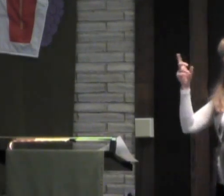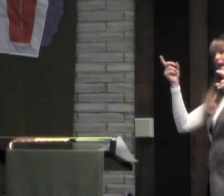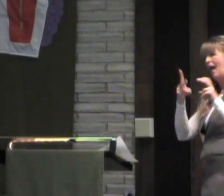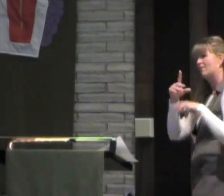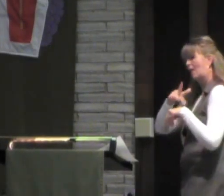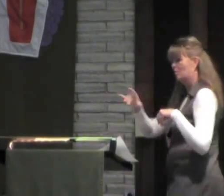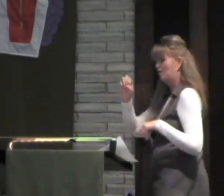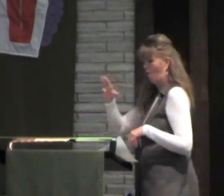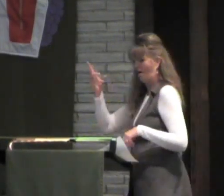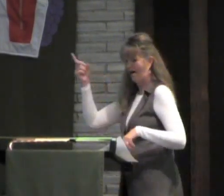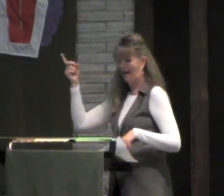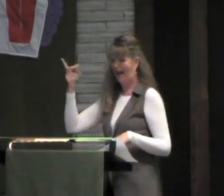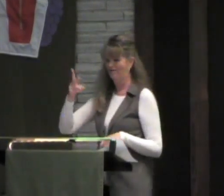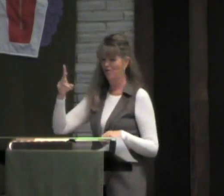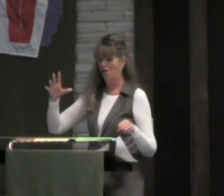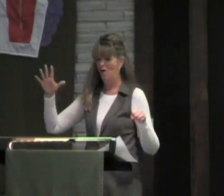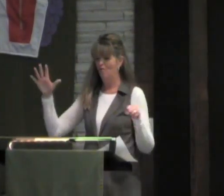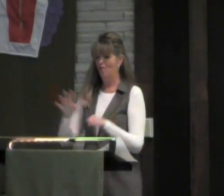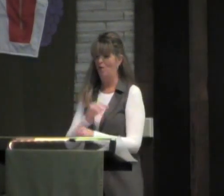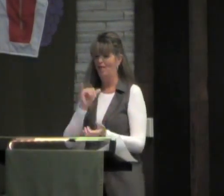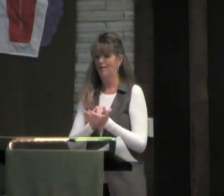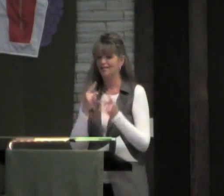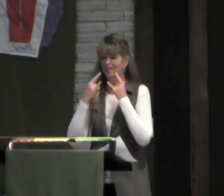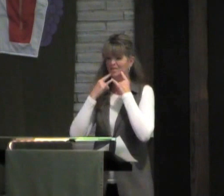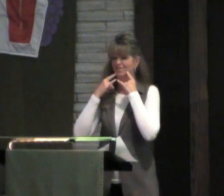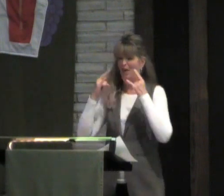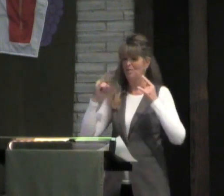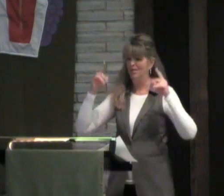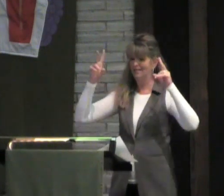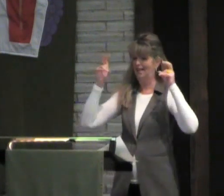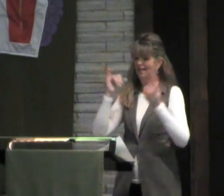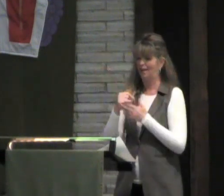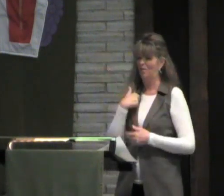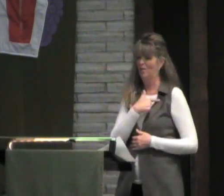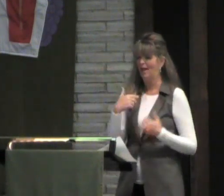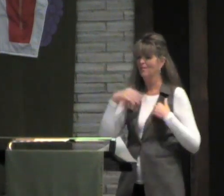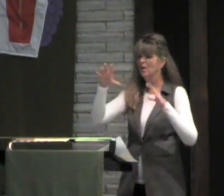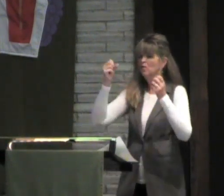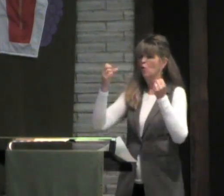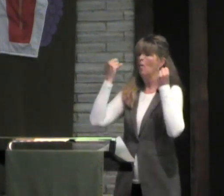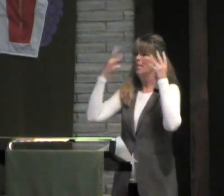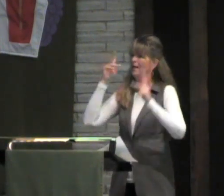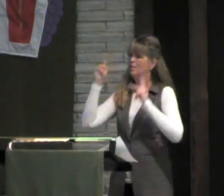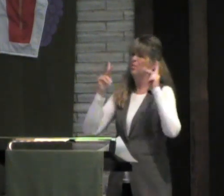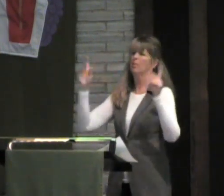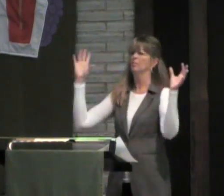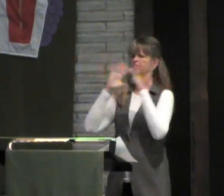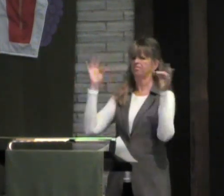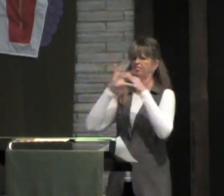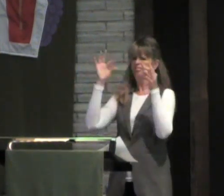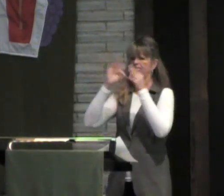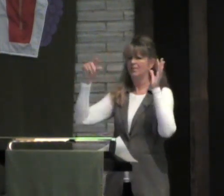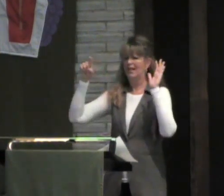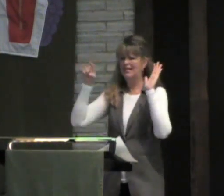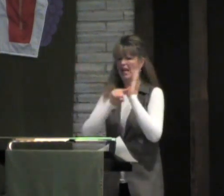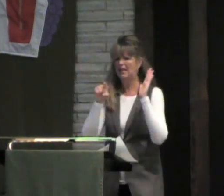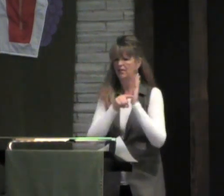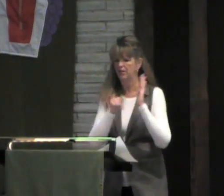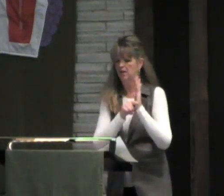people. Half empty or half full. That's a famous saying that we have. So many people, when